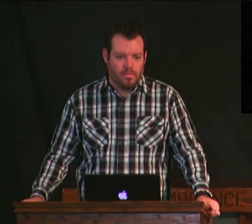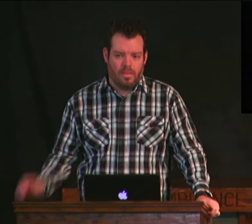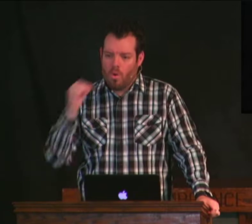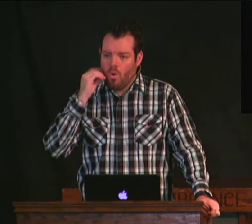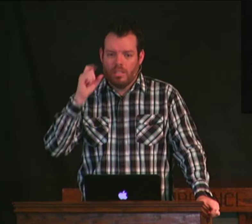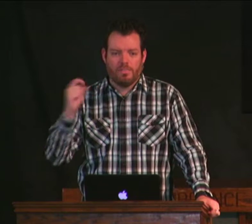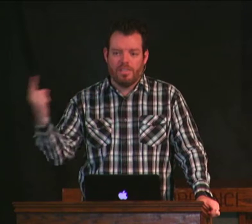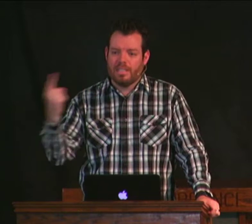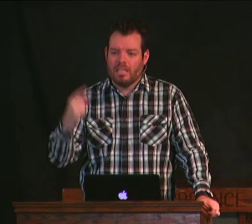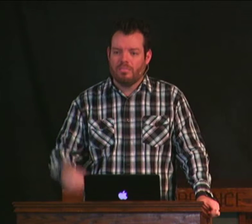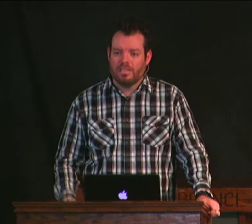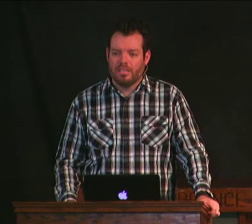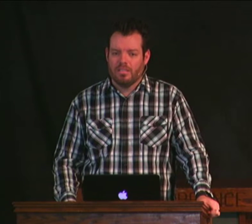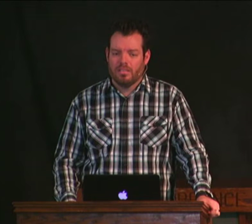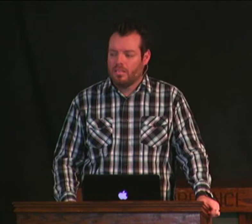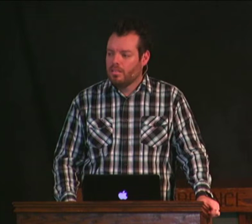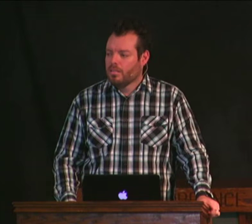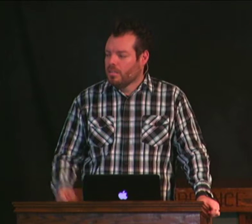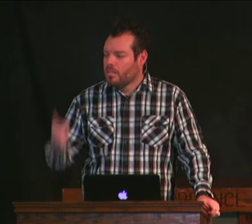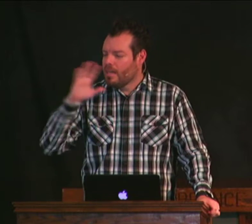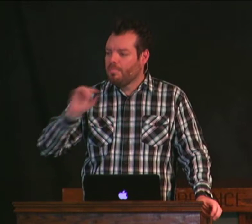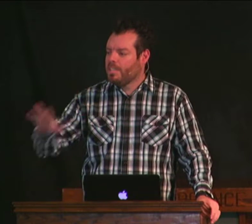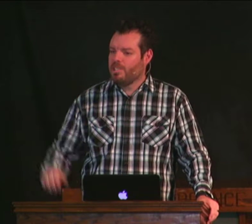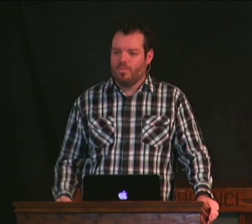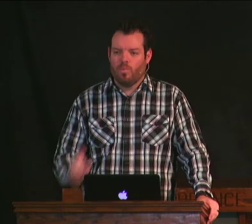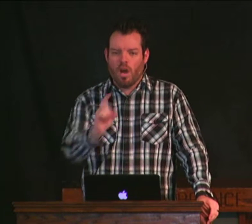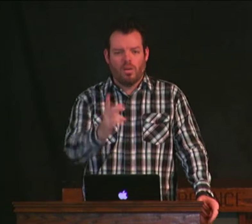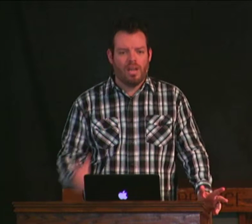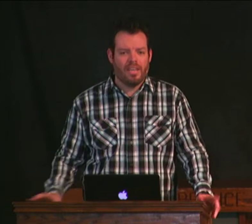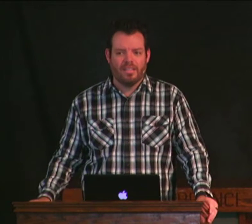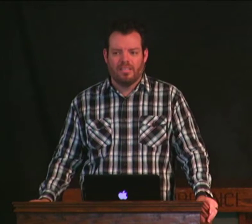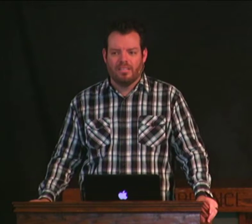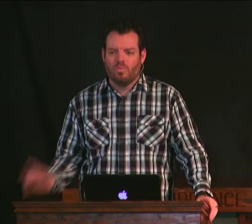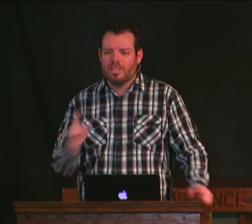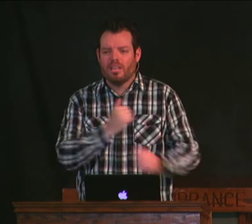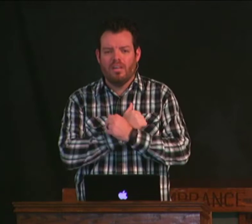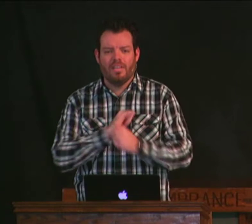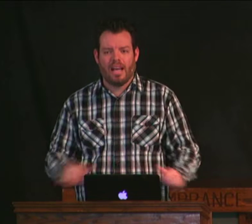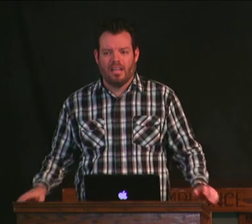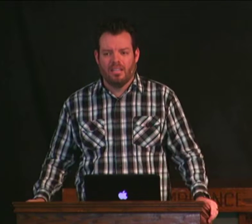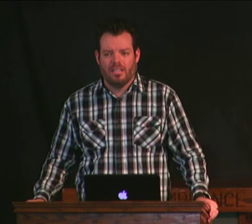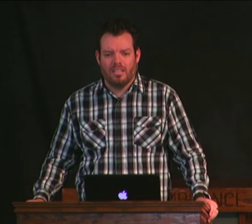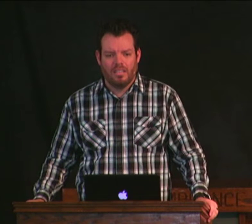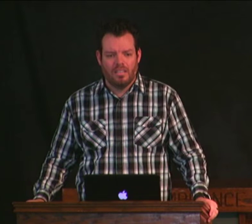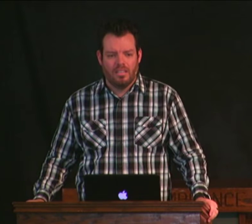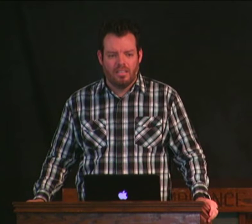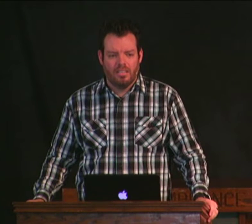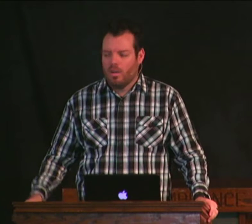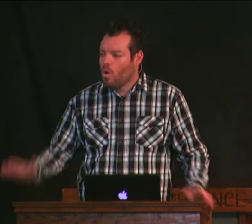If a homeless person comes, God bless you, and we walk away, where's the love in that? Oh, I'll